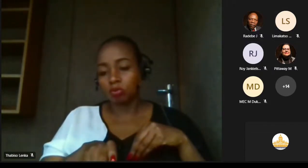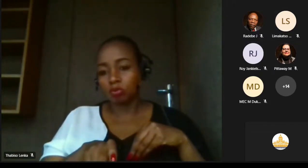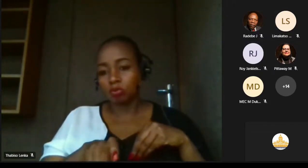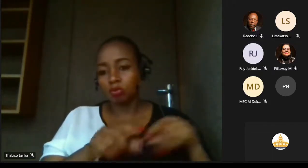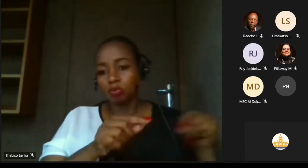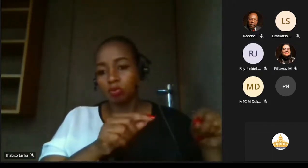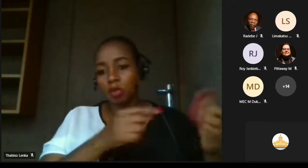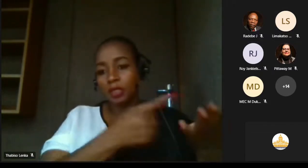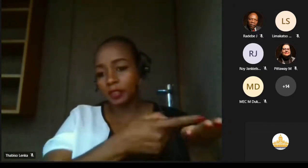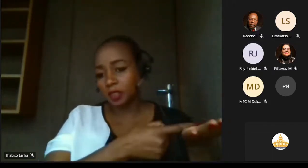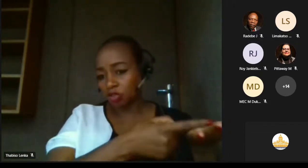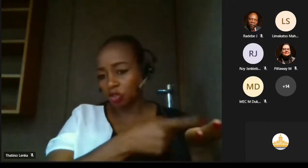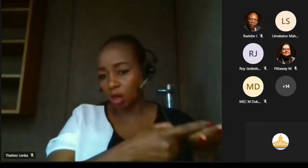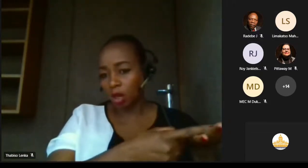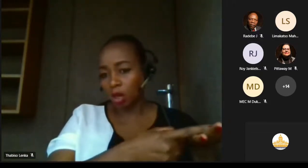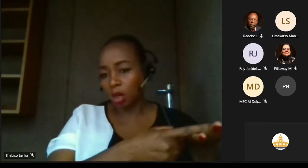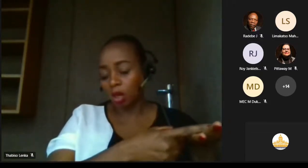discussion?